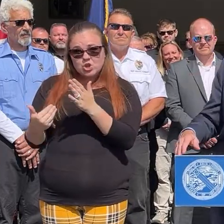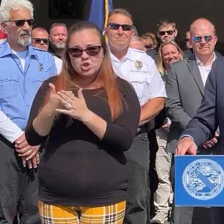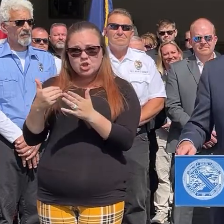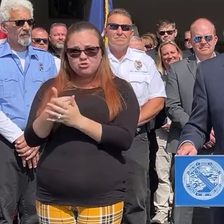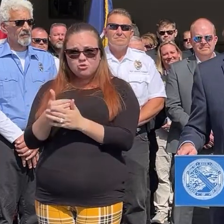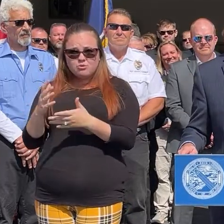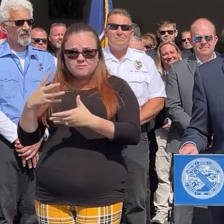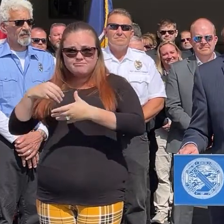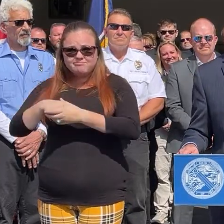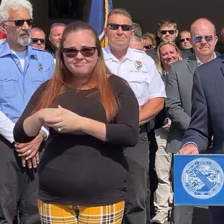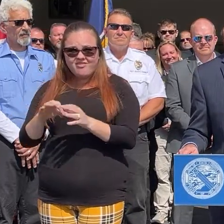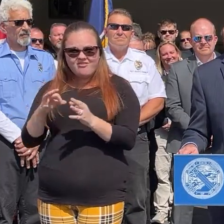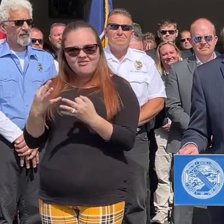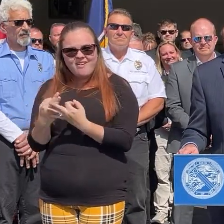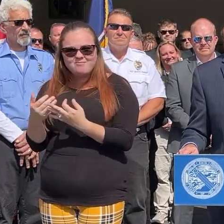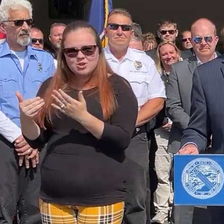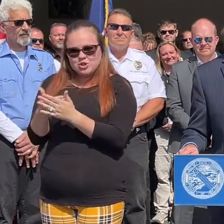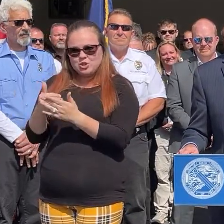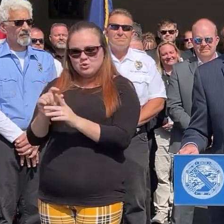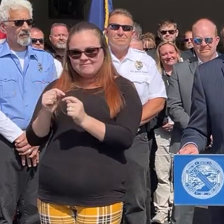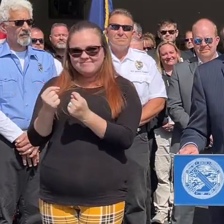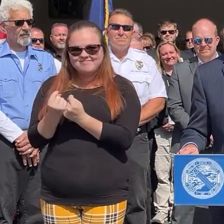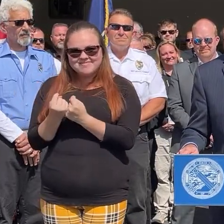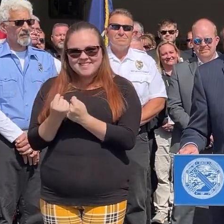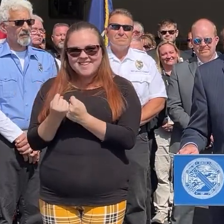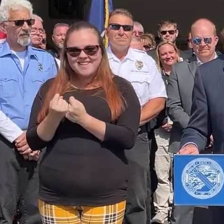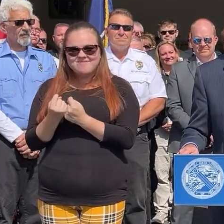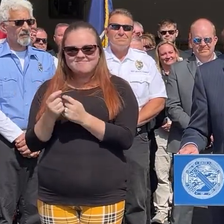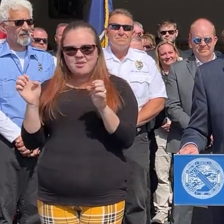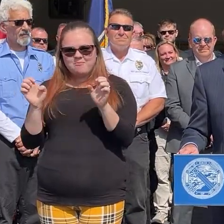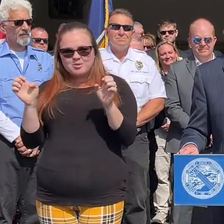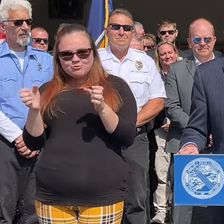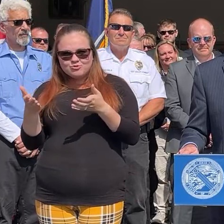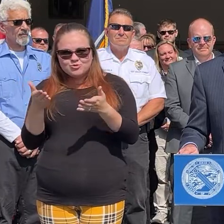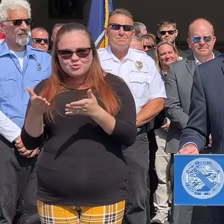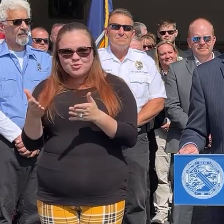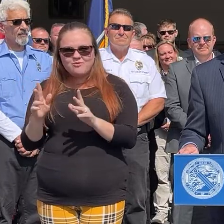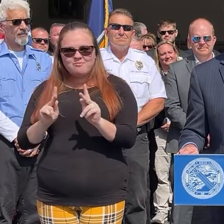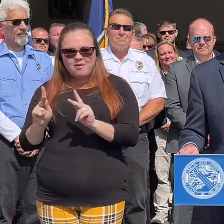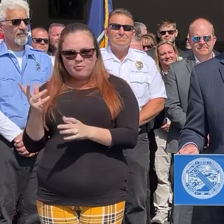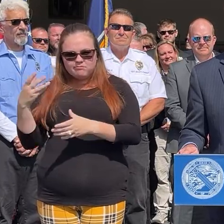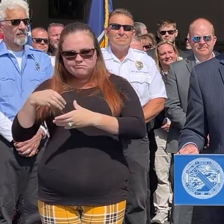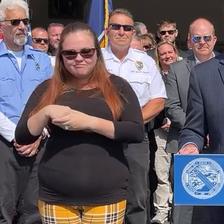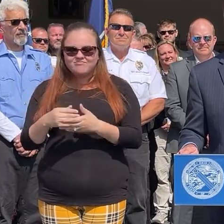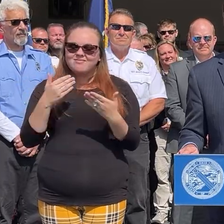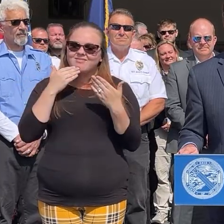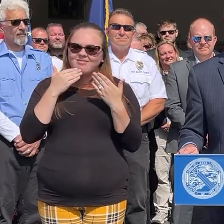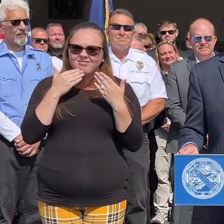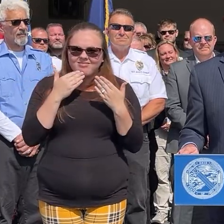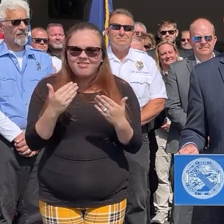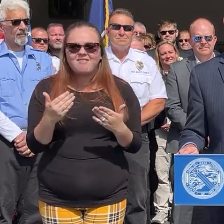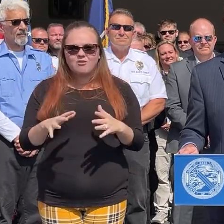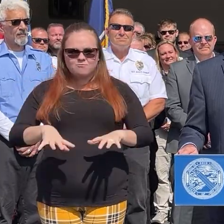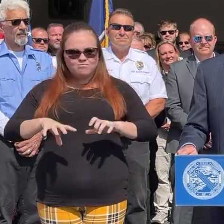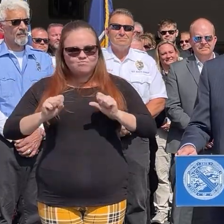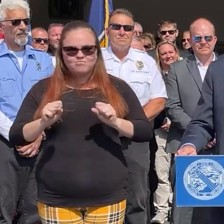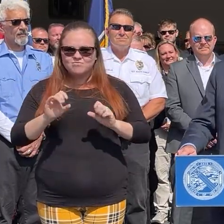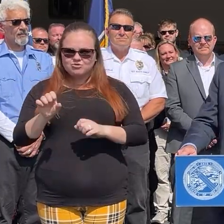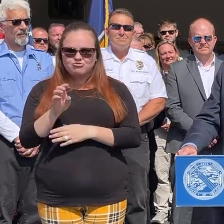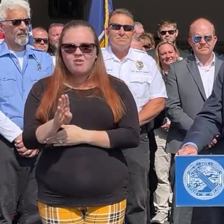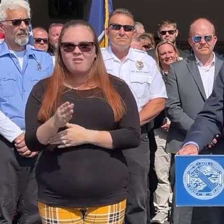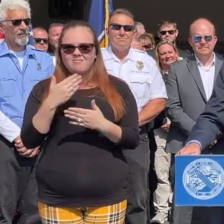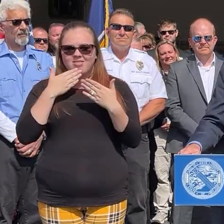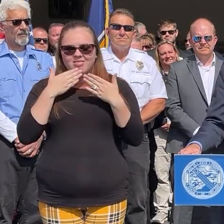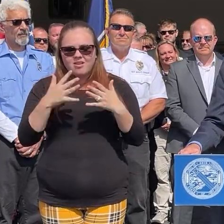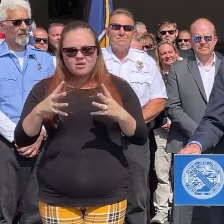members of the Erie County family, the members of our Emergency Medical Service Ambulance Corps, I want to thank you for taking on this service. I want to thank